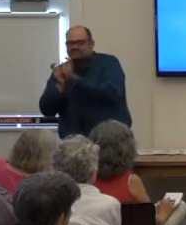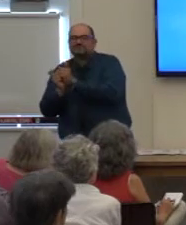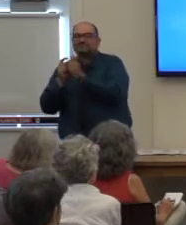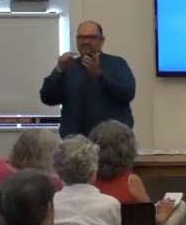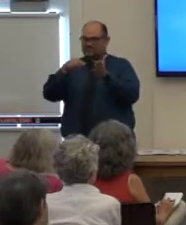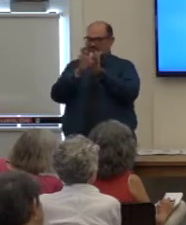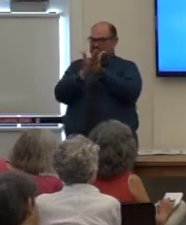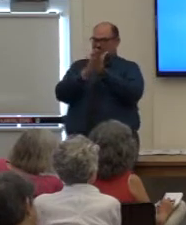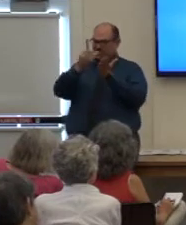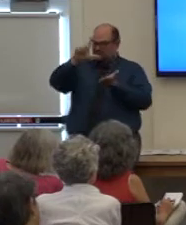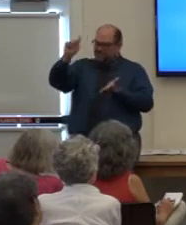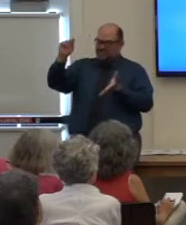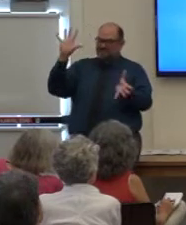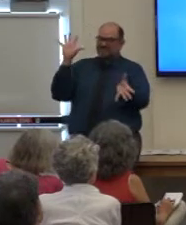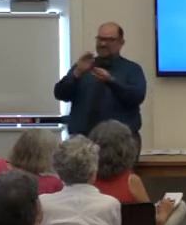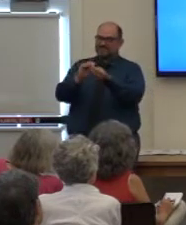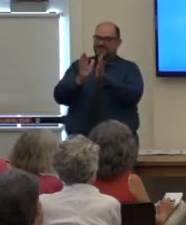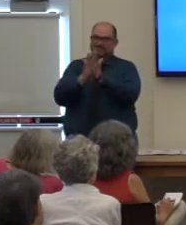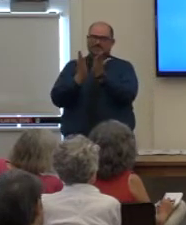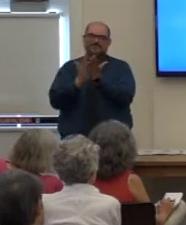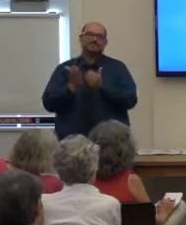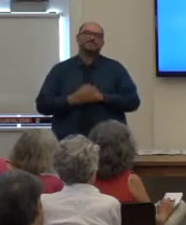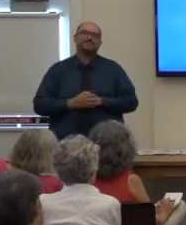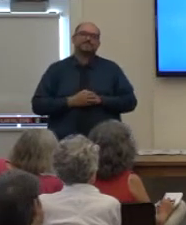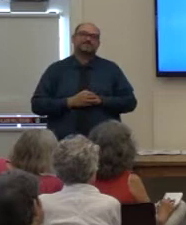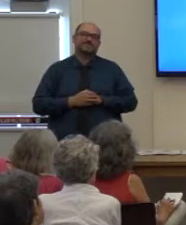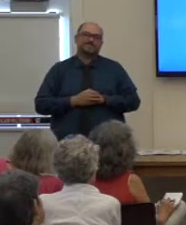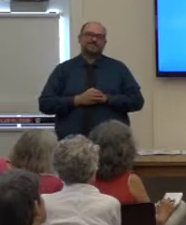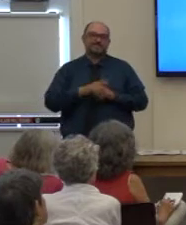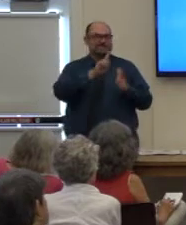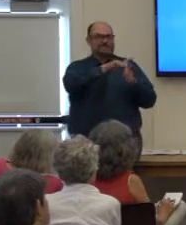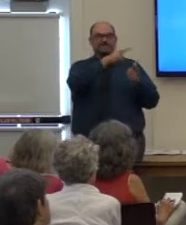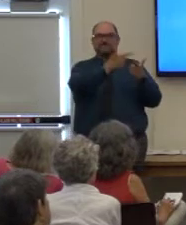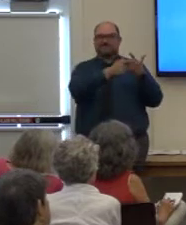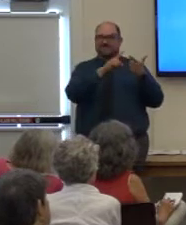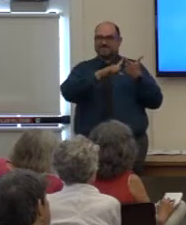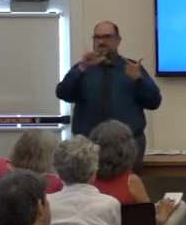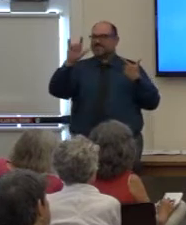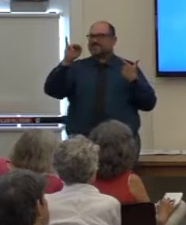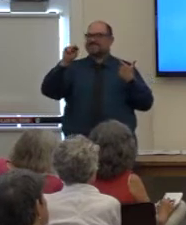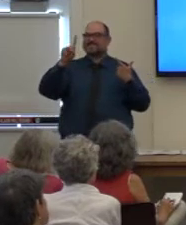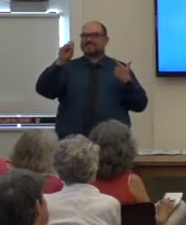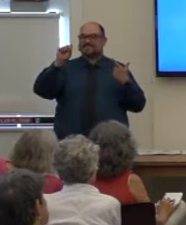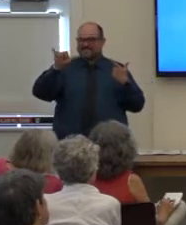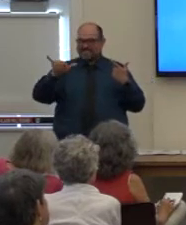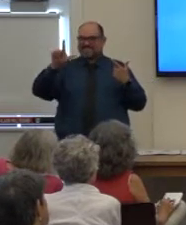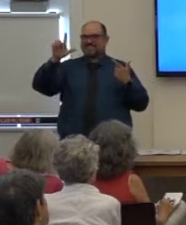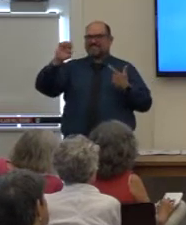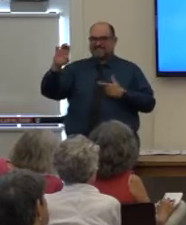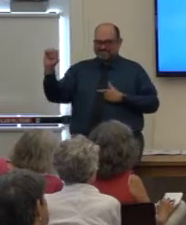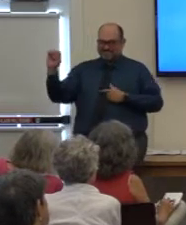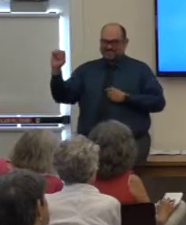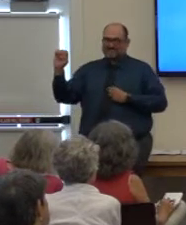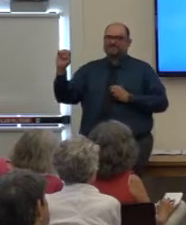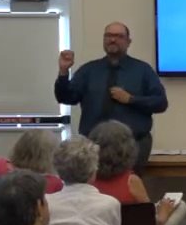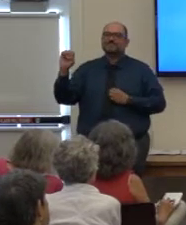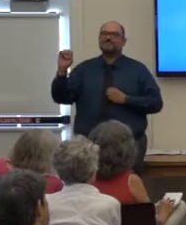will present film and audio vignettes from people of the island who remember and interacted with members of the deaf